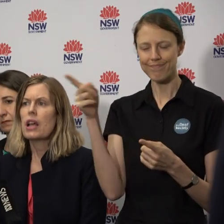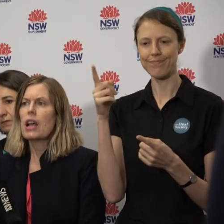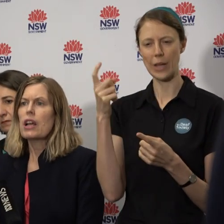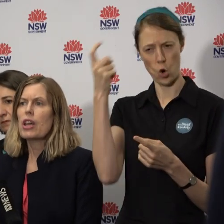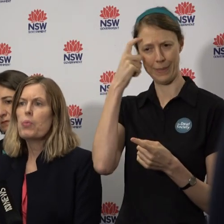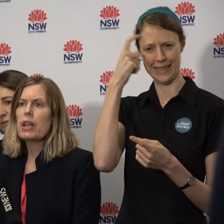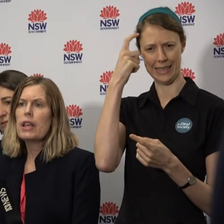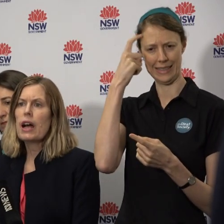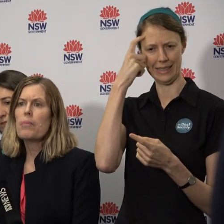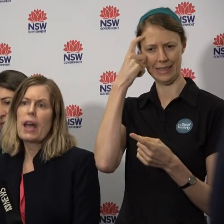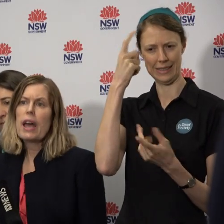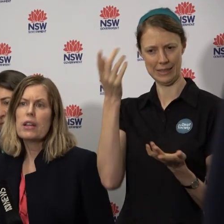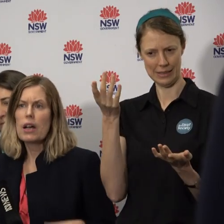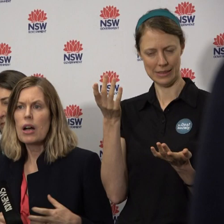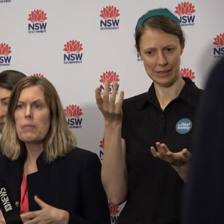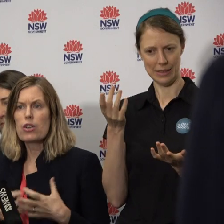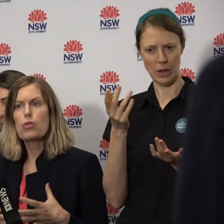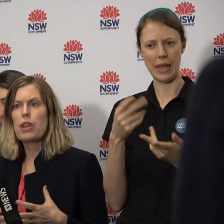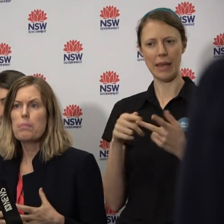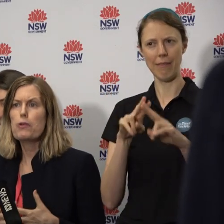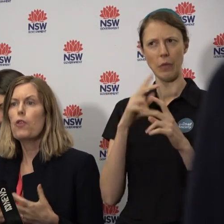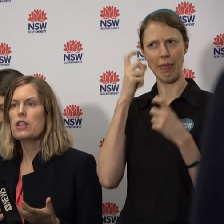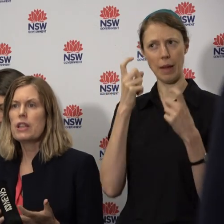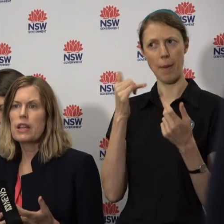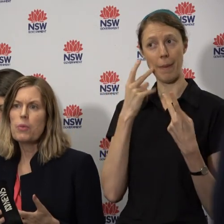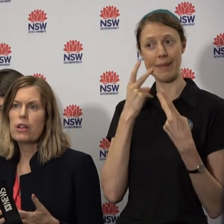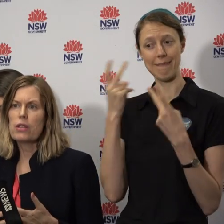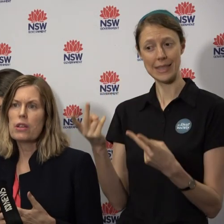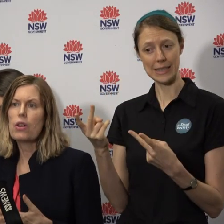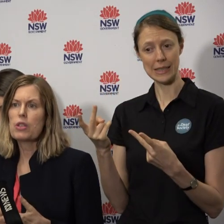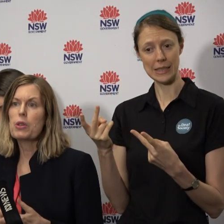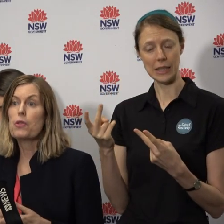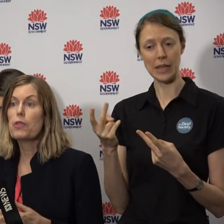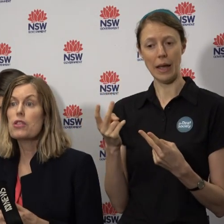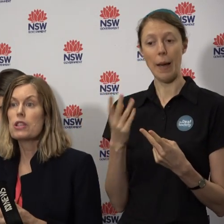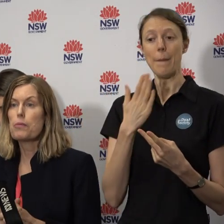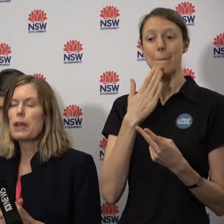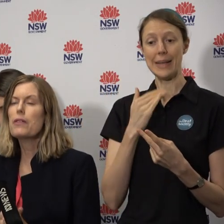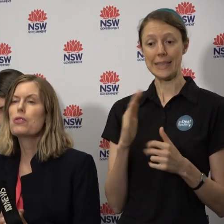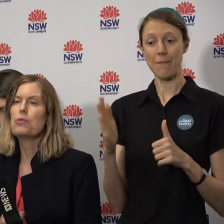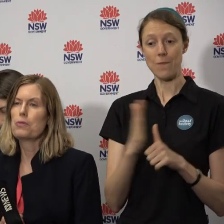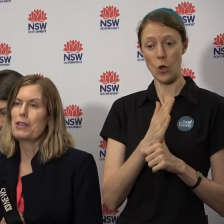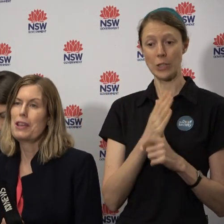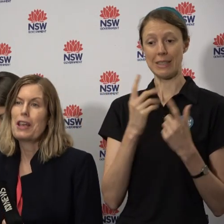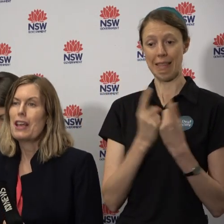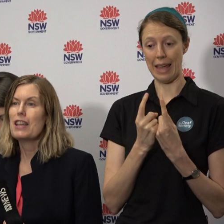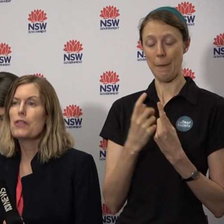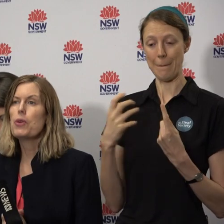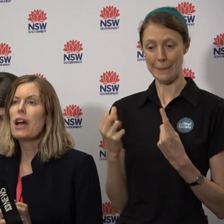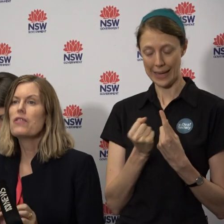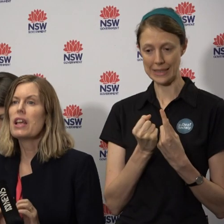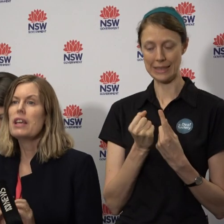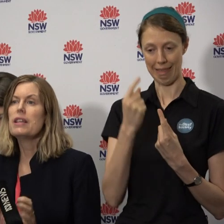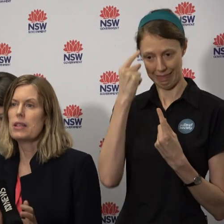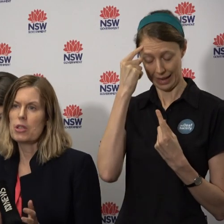is, can we make sure that before visiting anyone at the hospital, the first pivotal thing is if